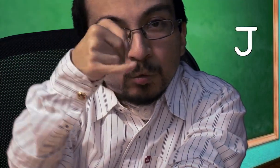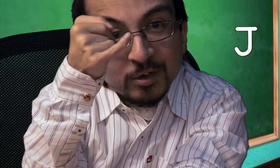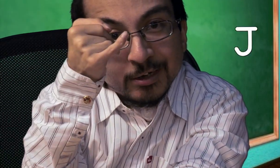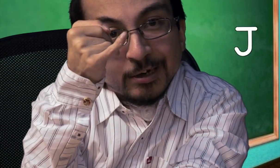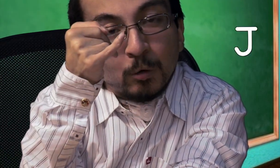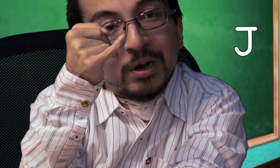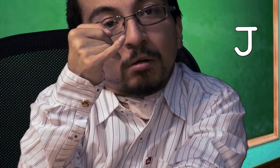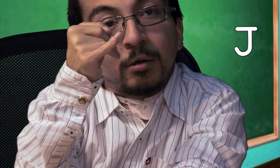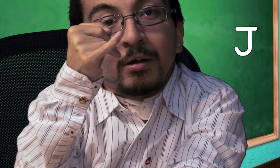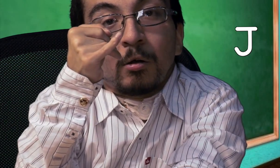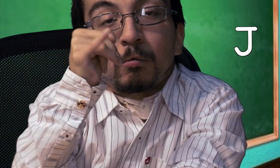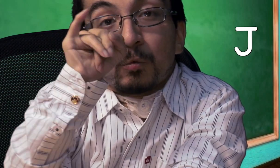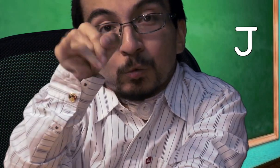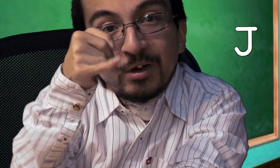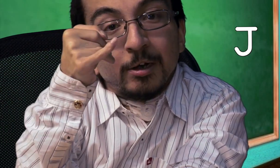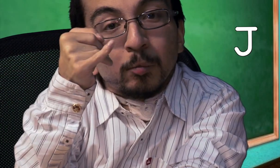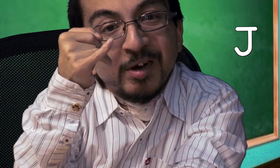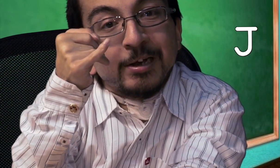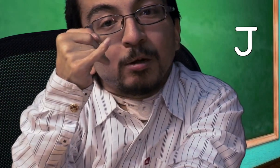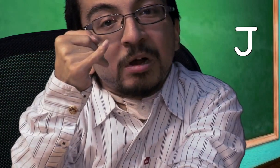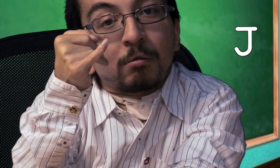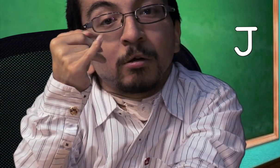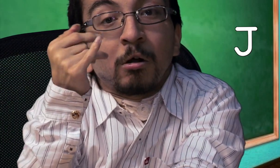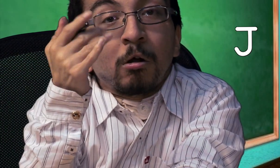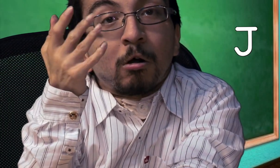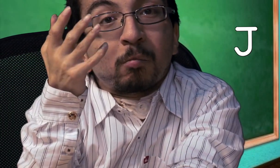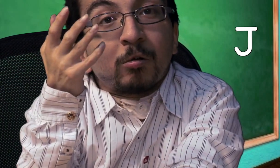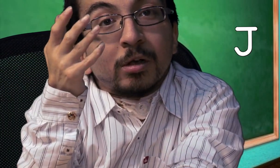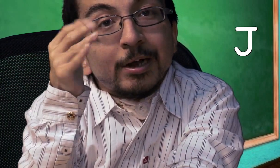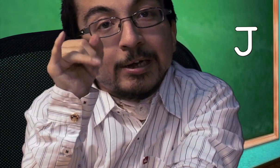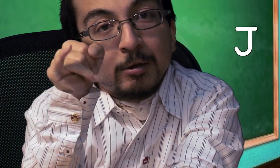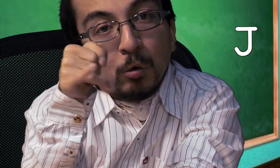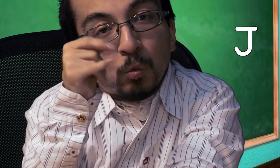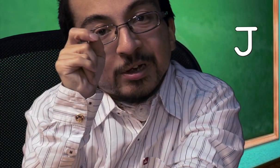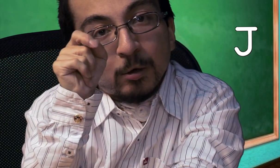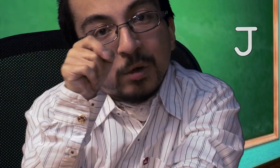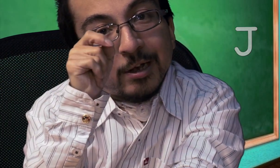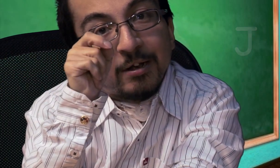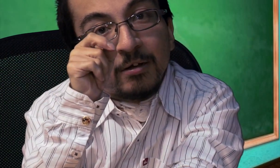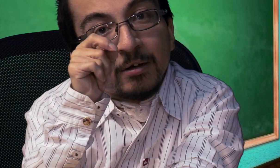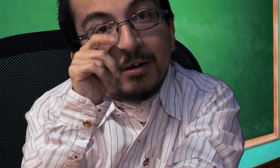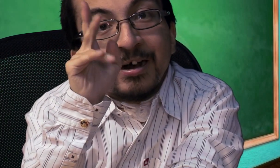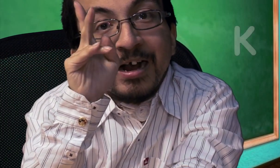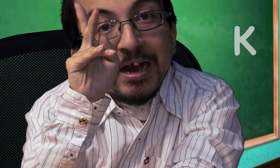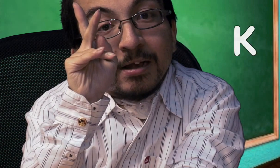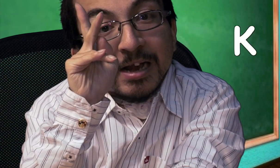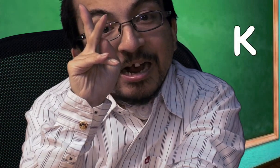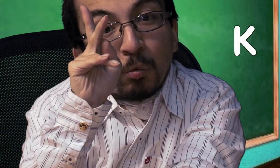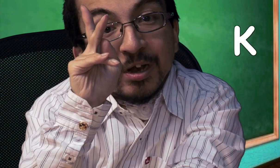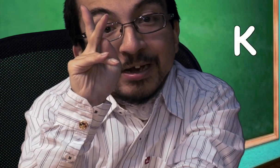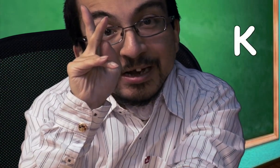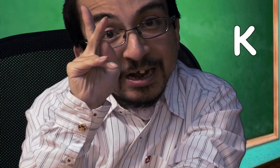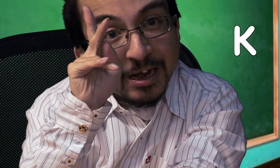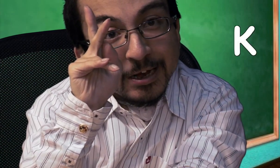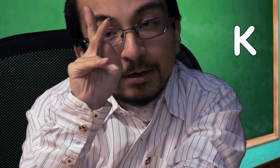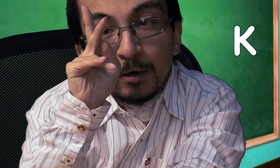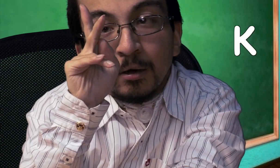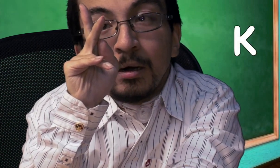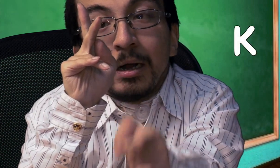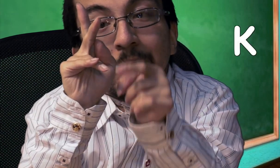swishing it around, swishing the pinky around, almost like you do when you're writing. And the last one, K, is